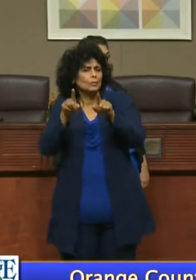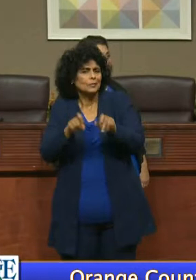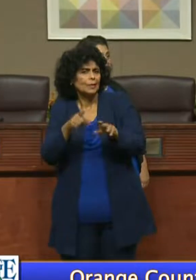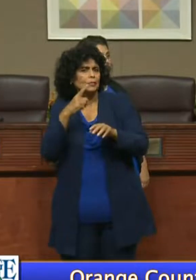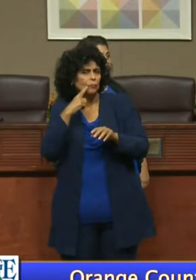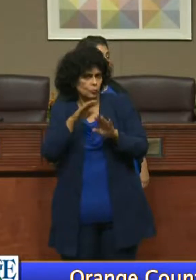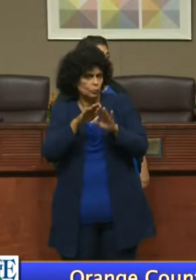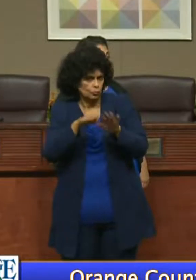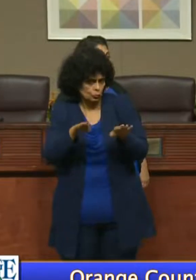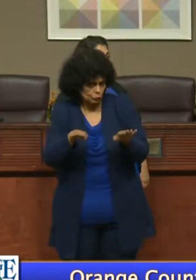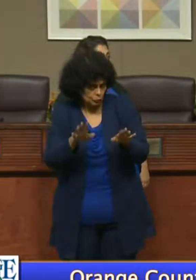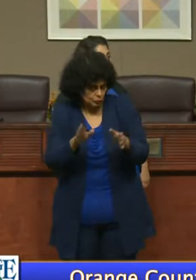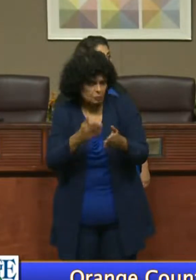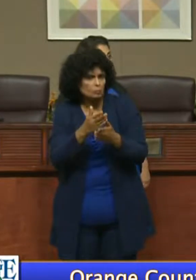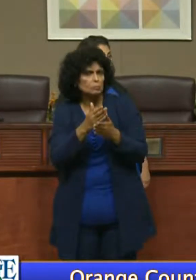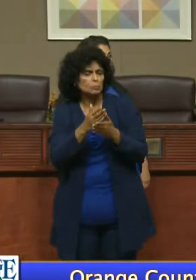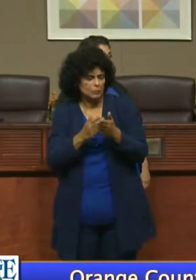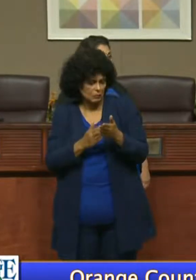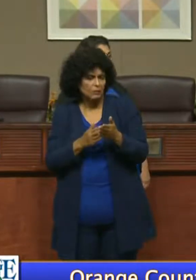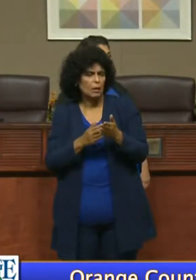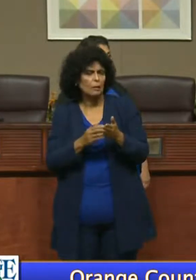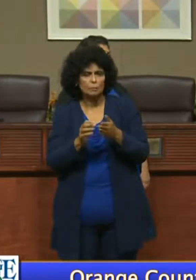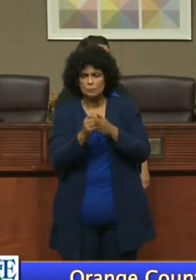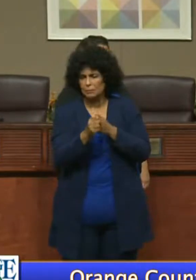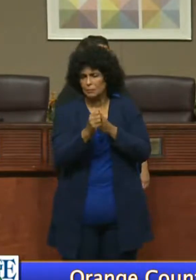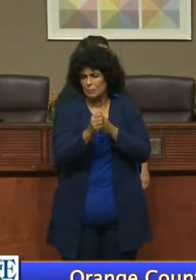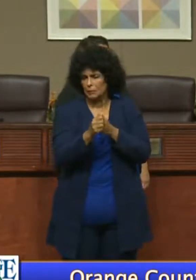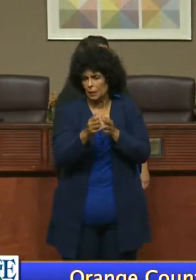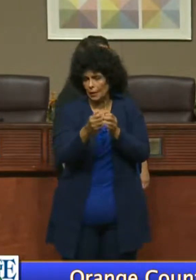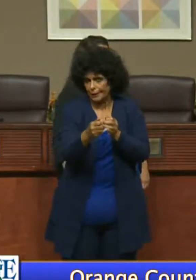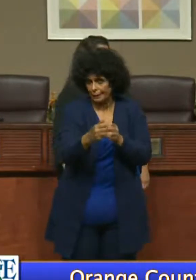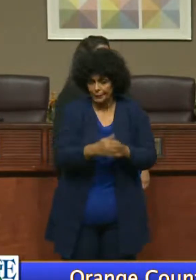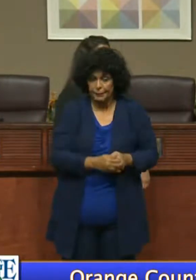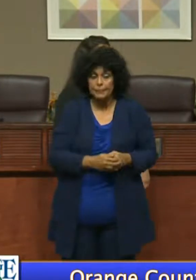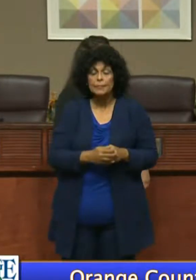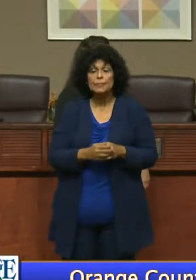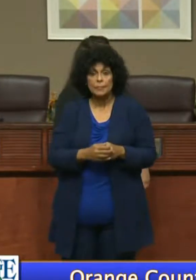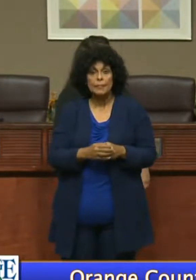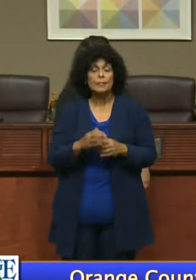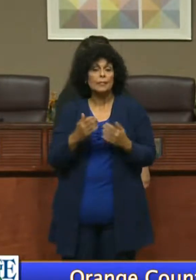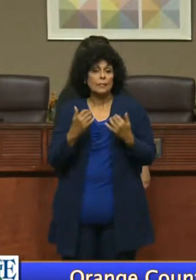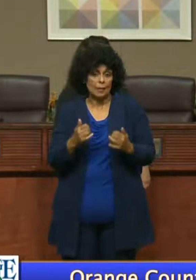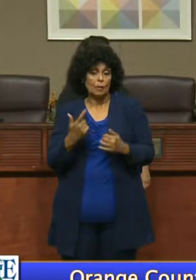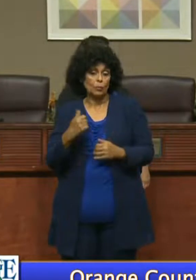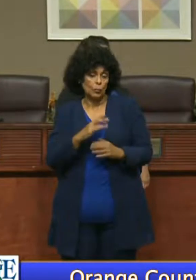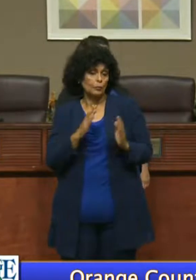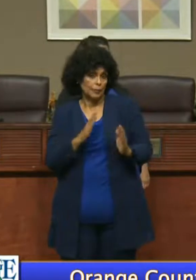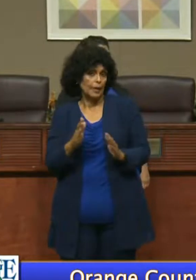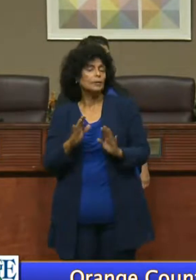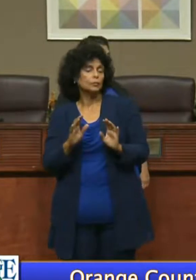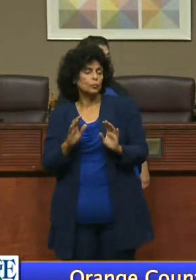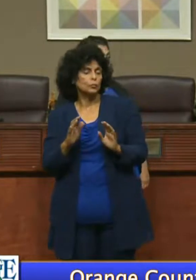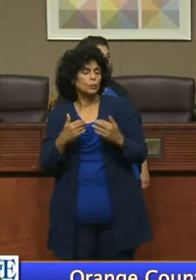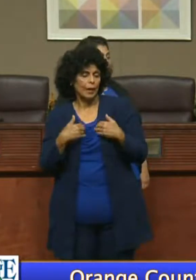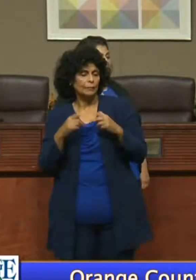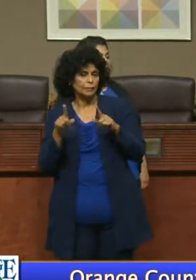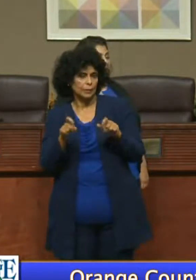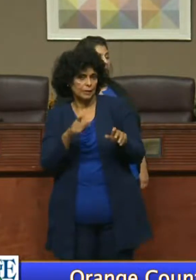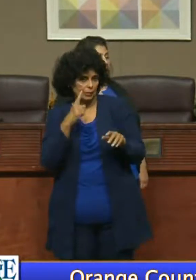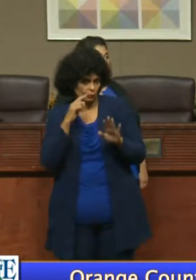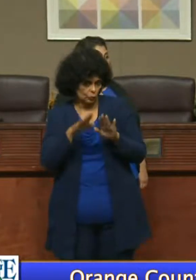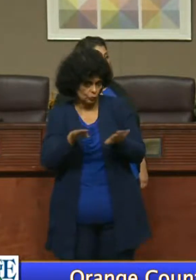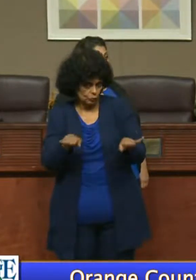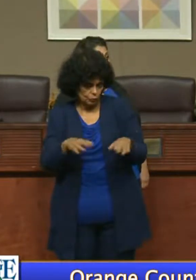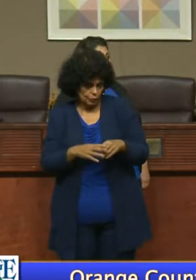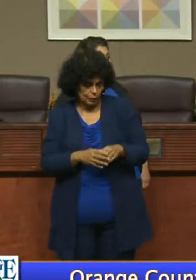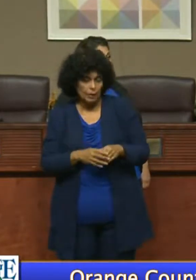But the Children's Hospital is testing for children, and we are planning to have that ability to do so. The issue with testing children